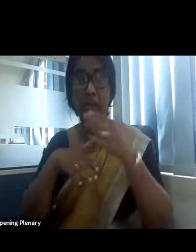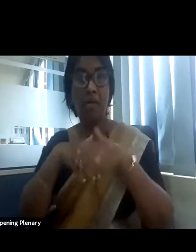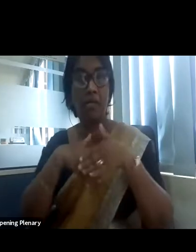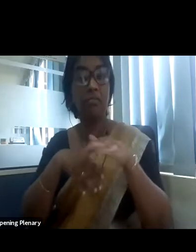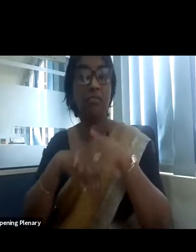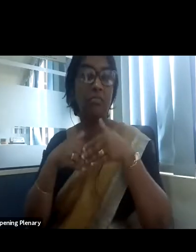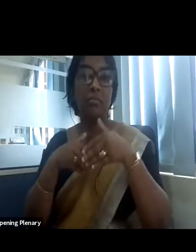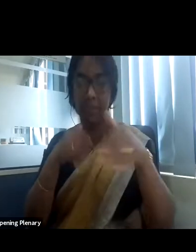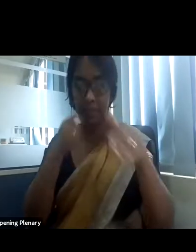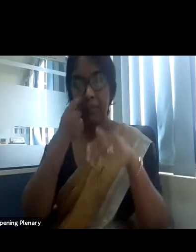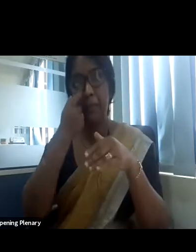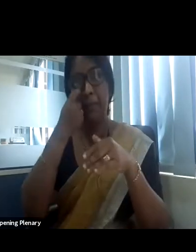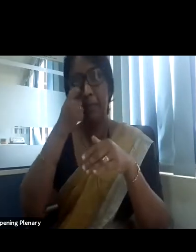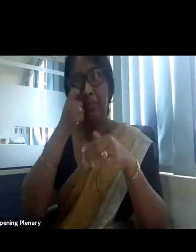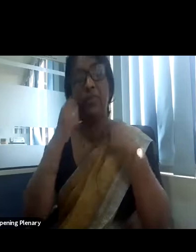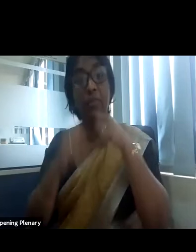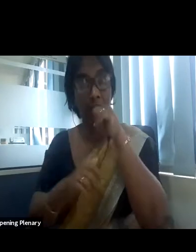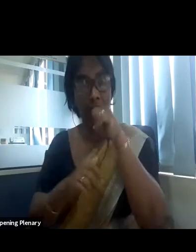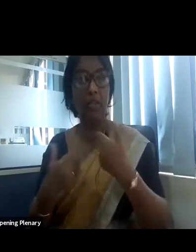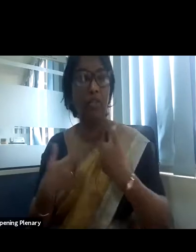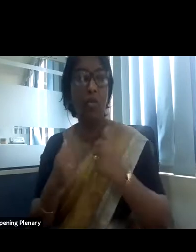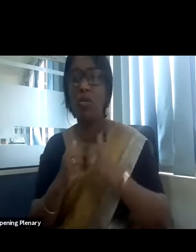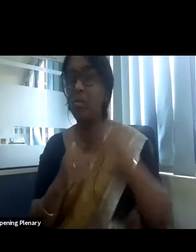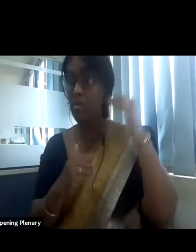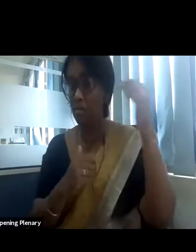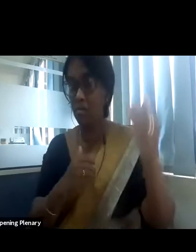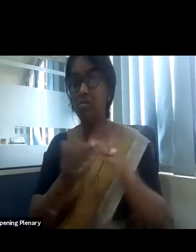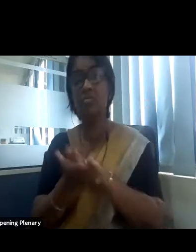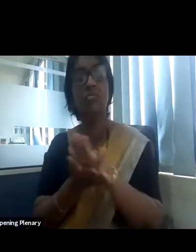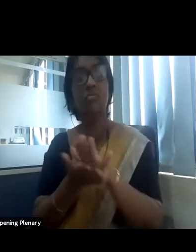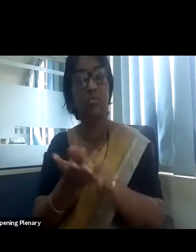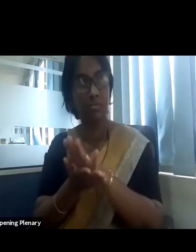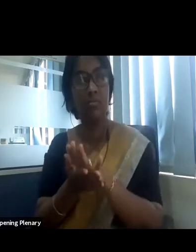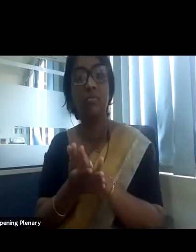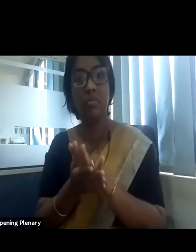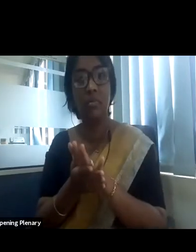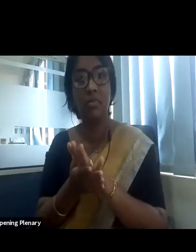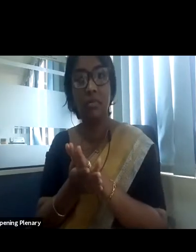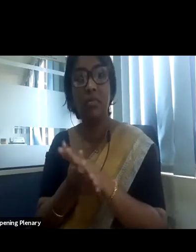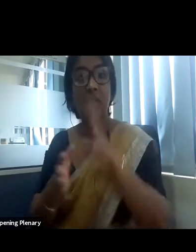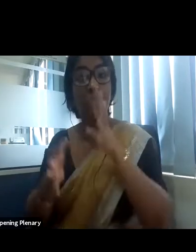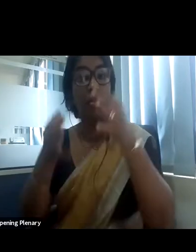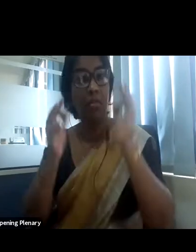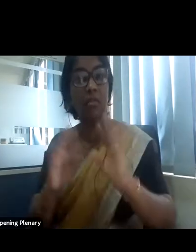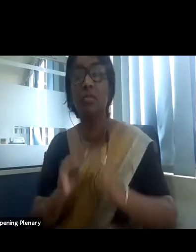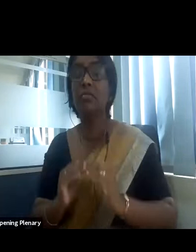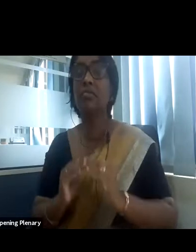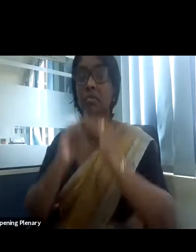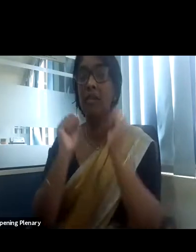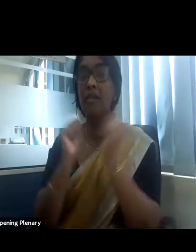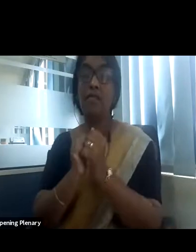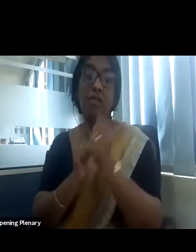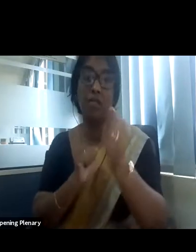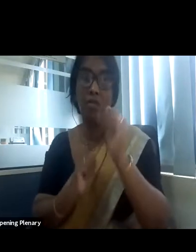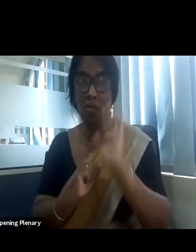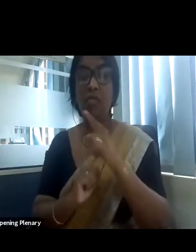clear that the future requires us to act more sustainably, to look with a very different perspective. And